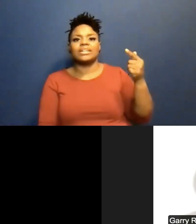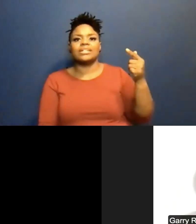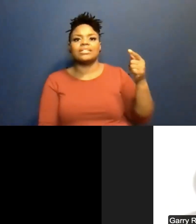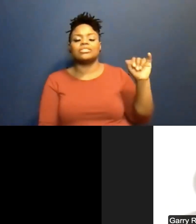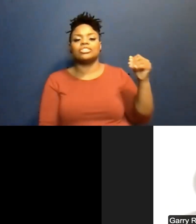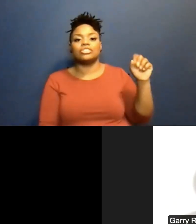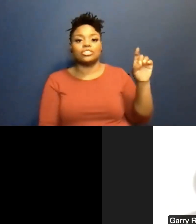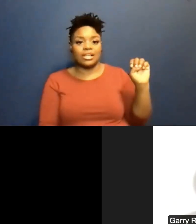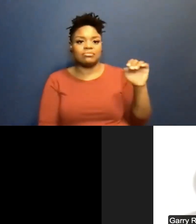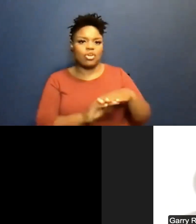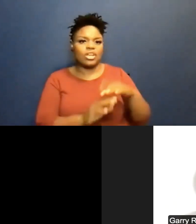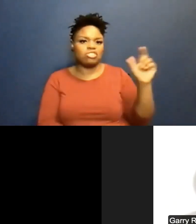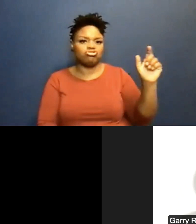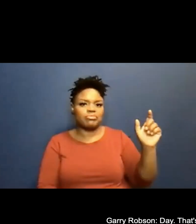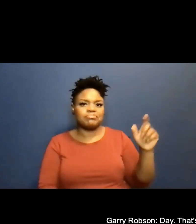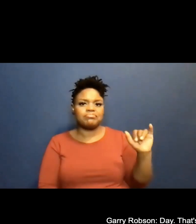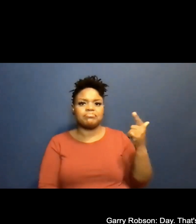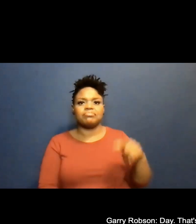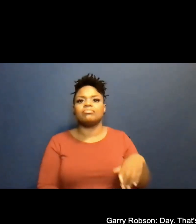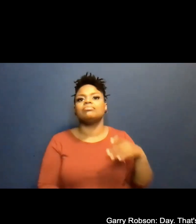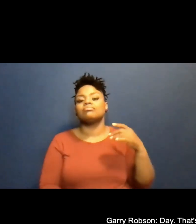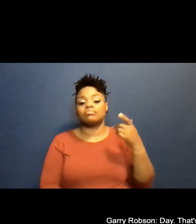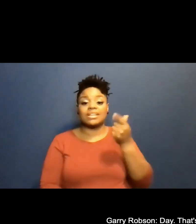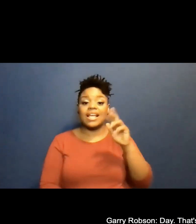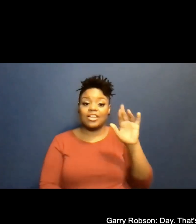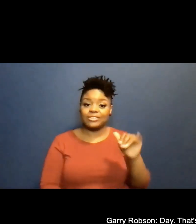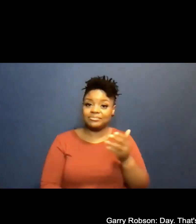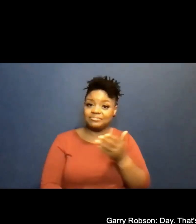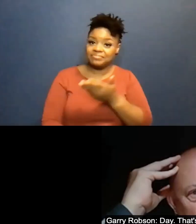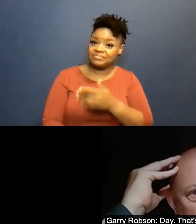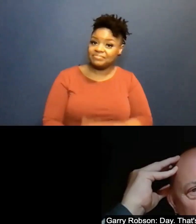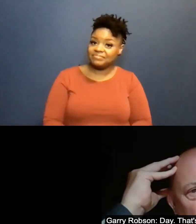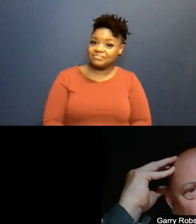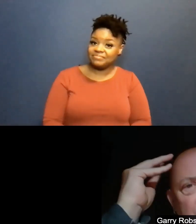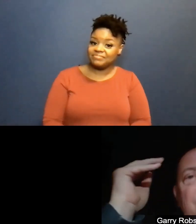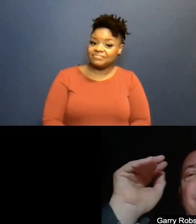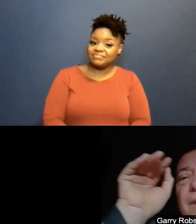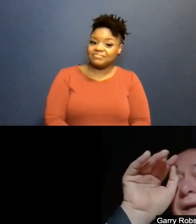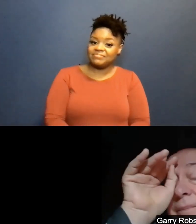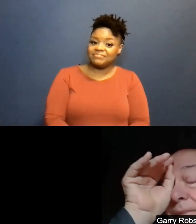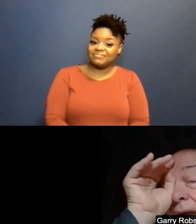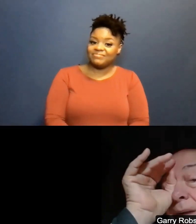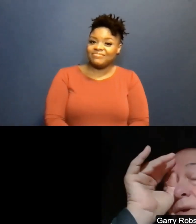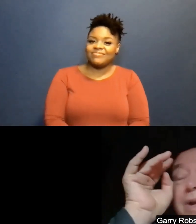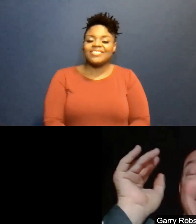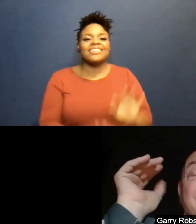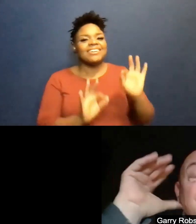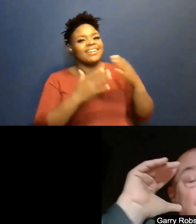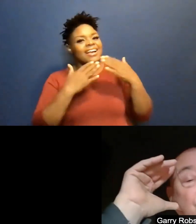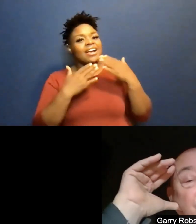Yeah, thanks, Dave. That's great. Yeah, well, a couple of things really. Find me on Twitter, and I'm